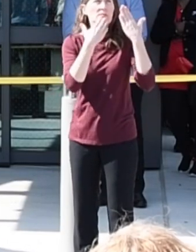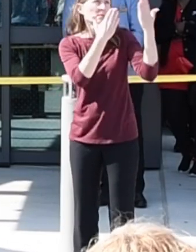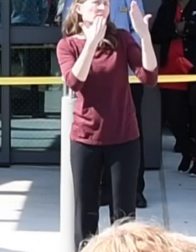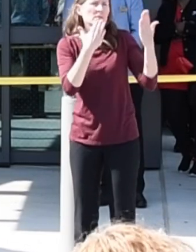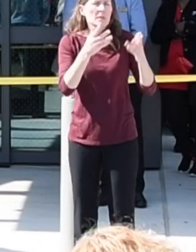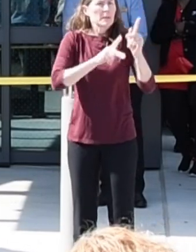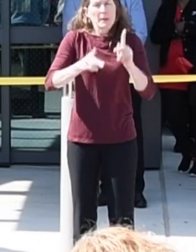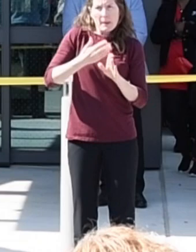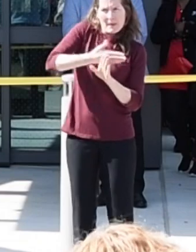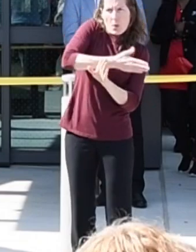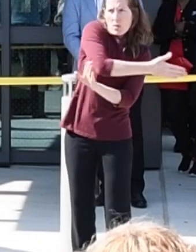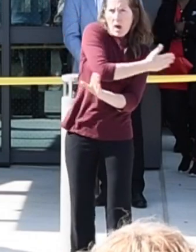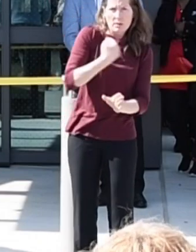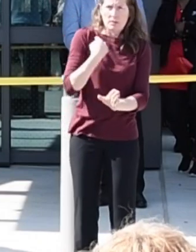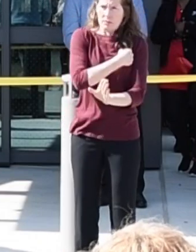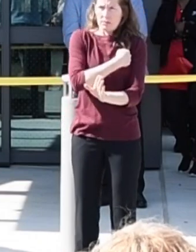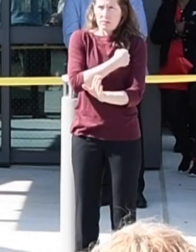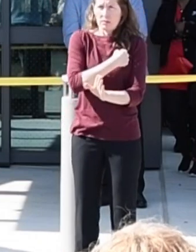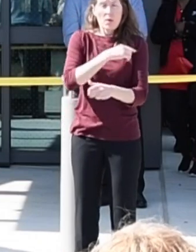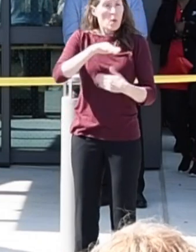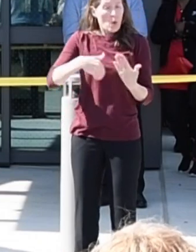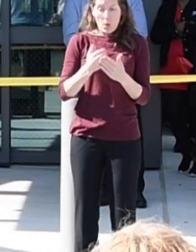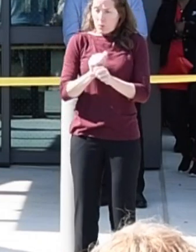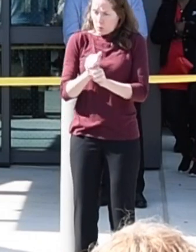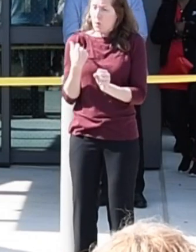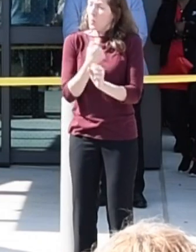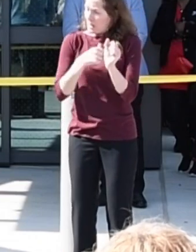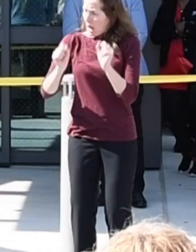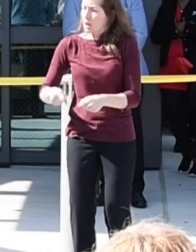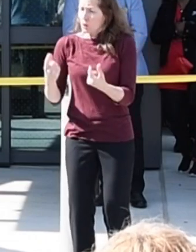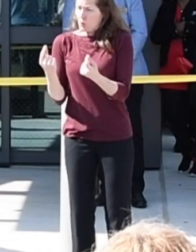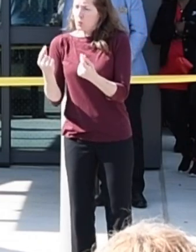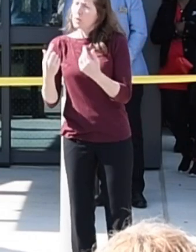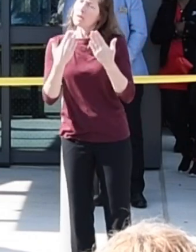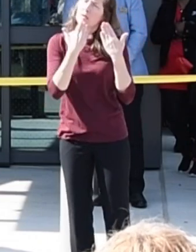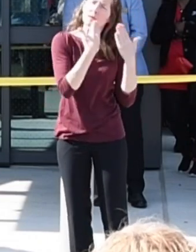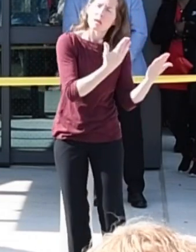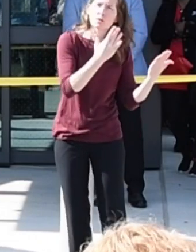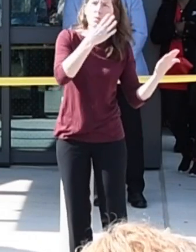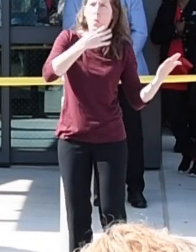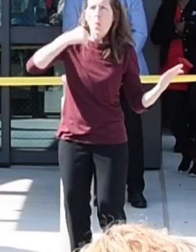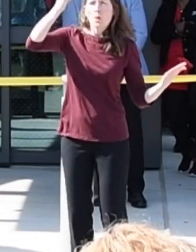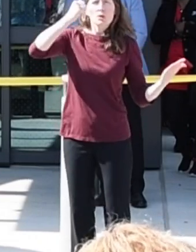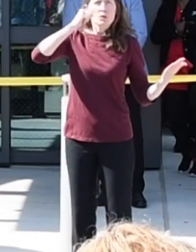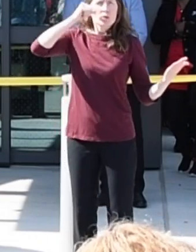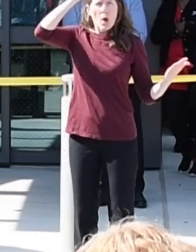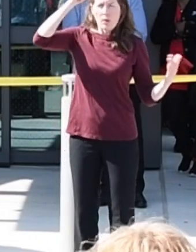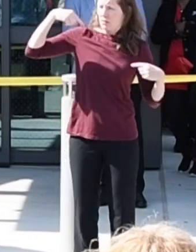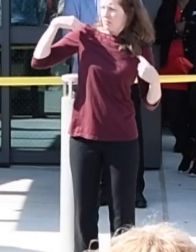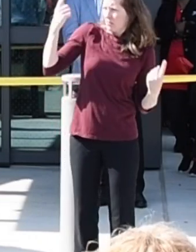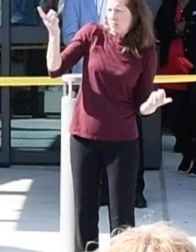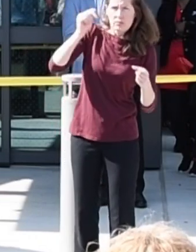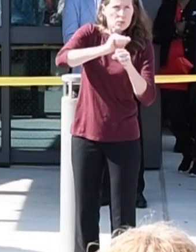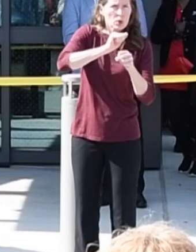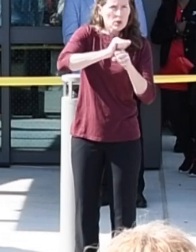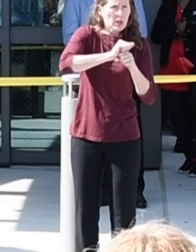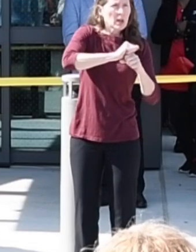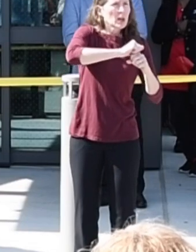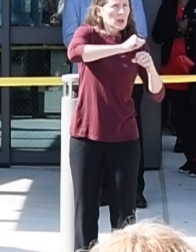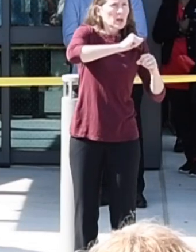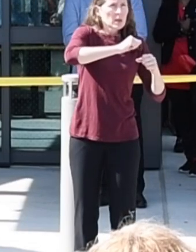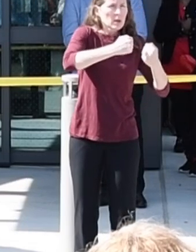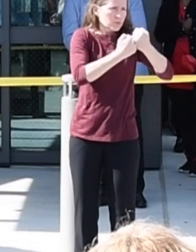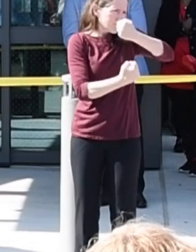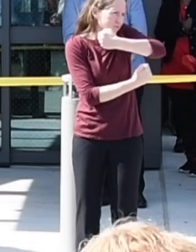doing today is because of the paths that were set forward by our older adults. Together we will ensure that Howard